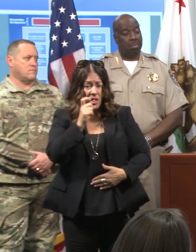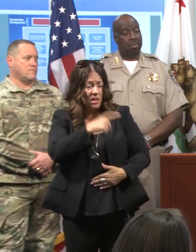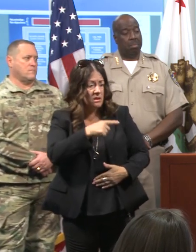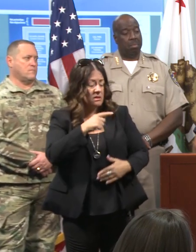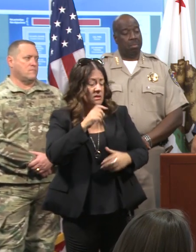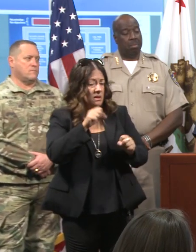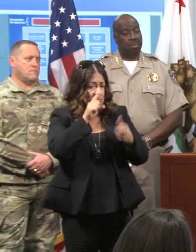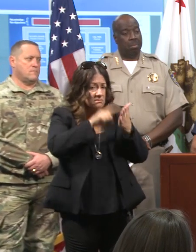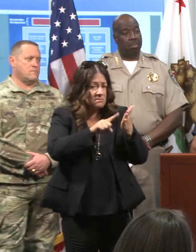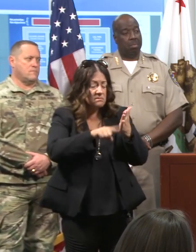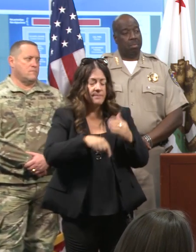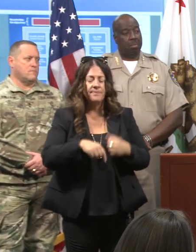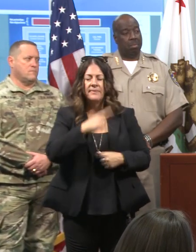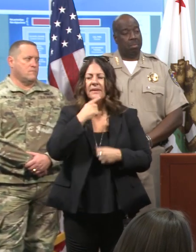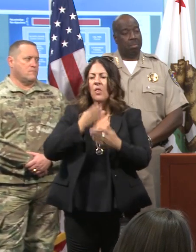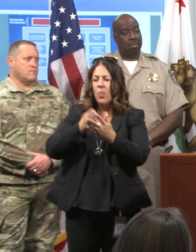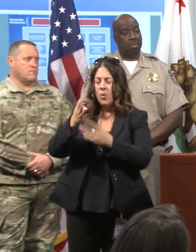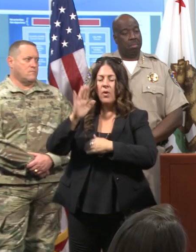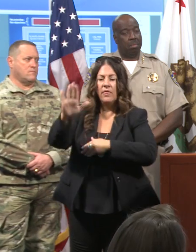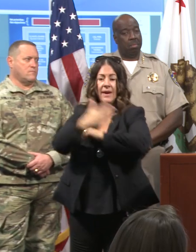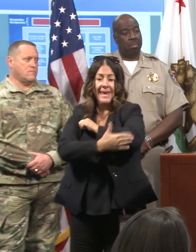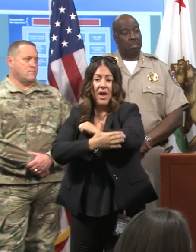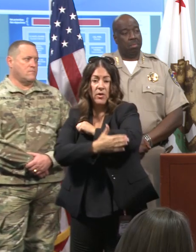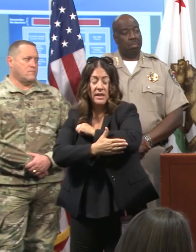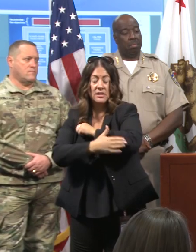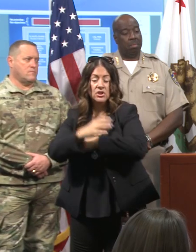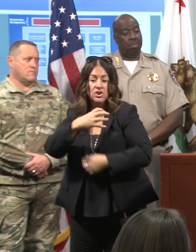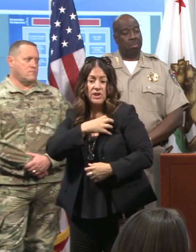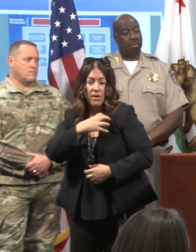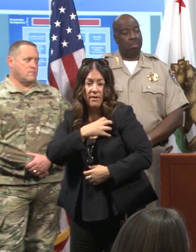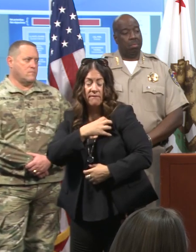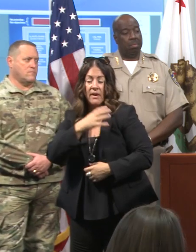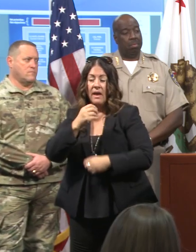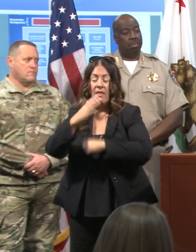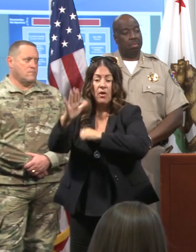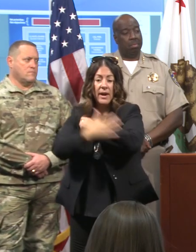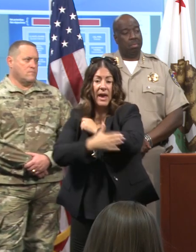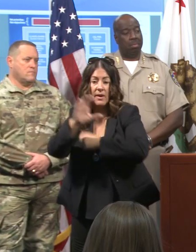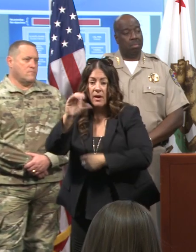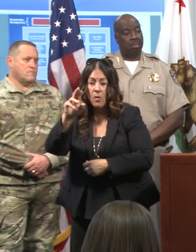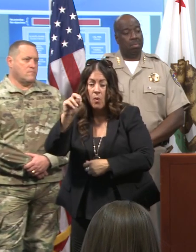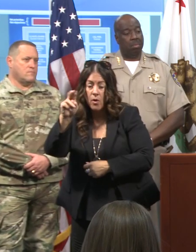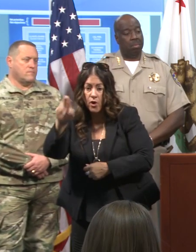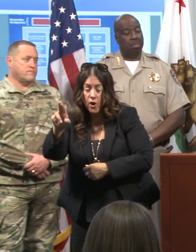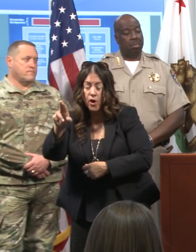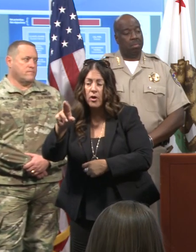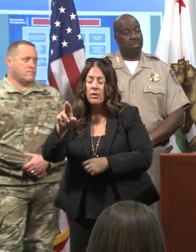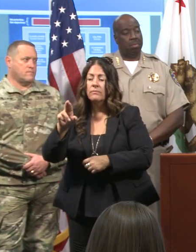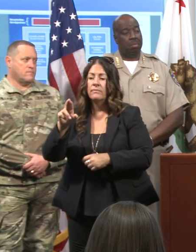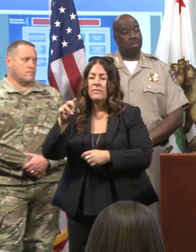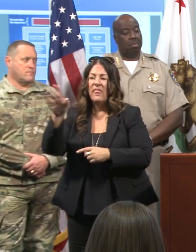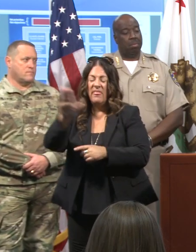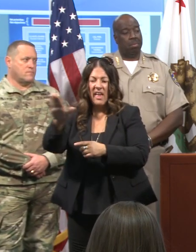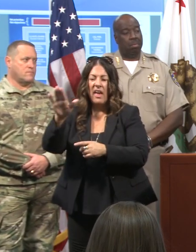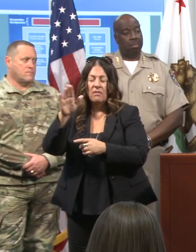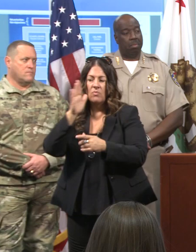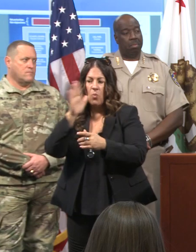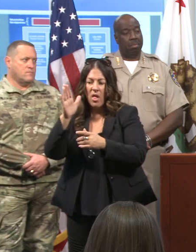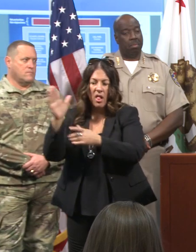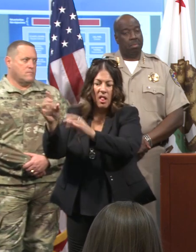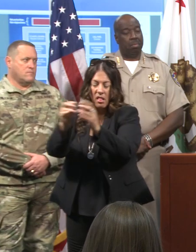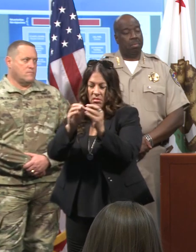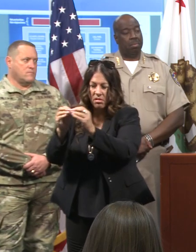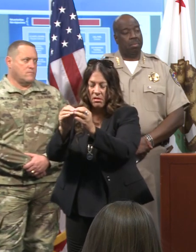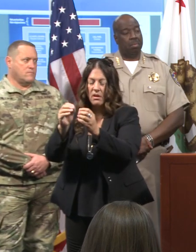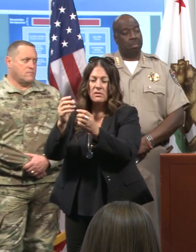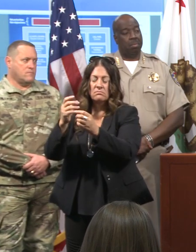coordinated directly through the county sheriffs, the county coroners. No death notifications or names will be made public until all that